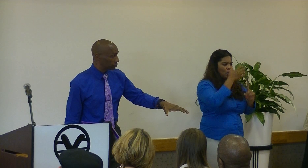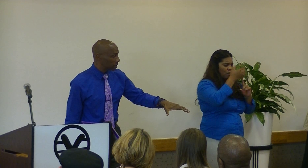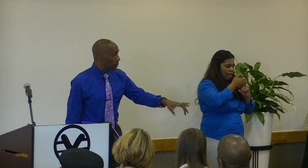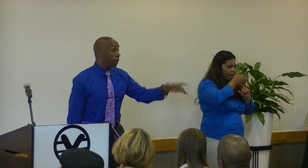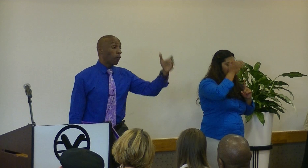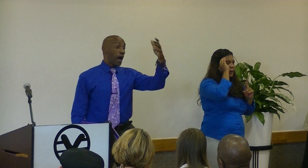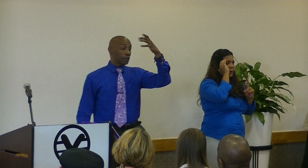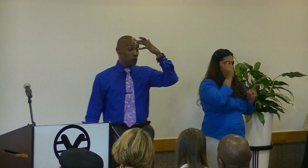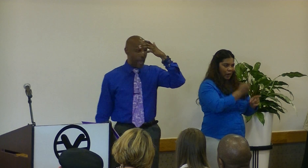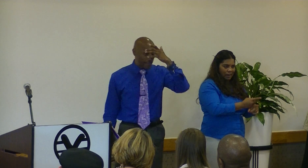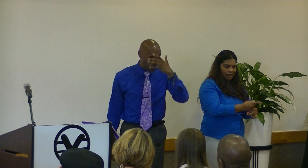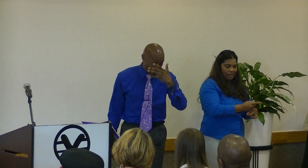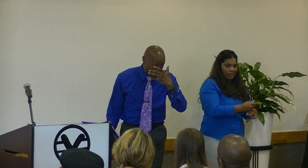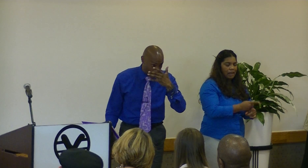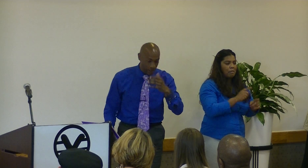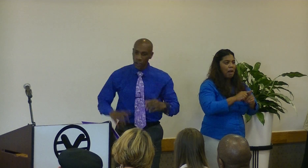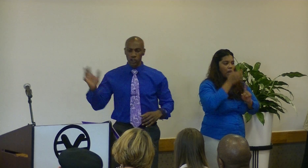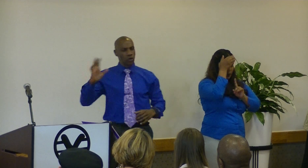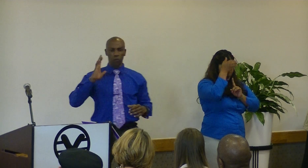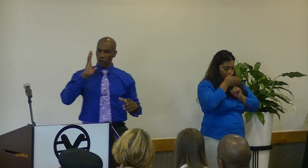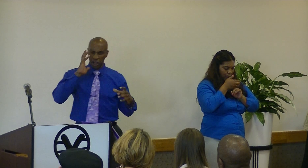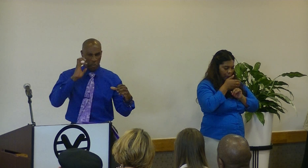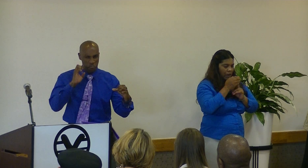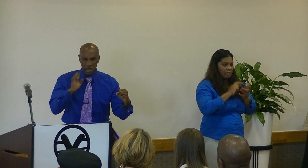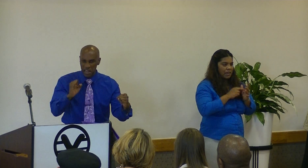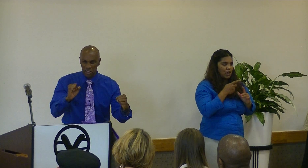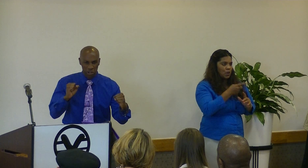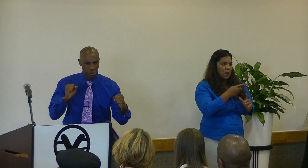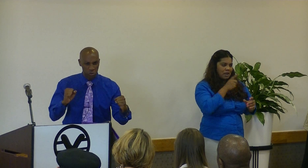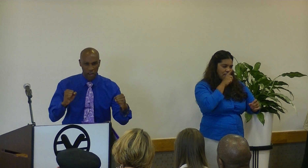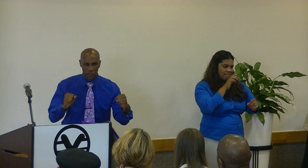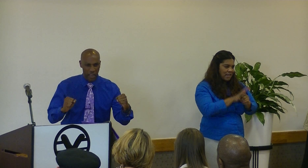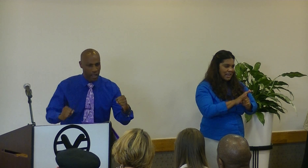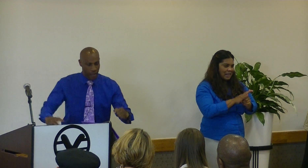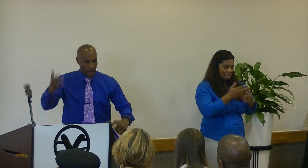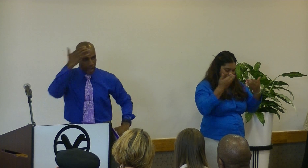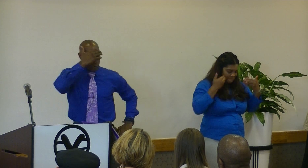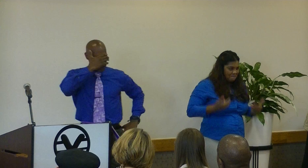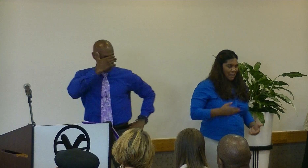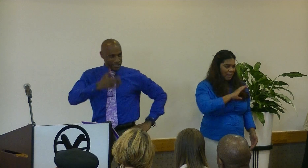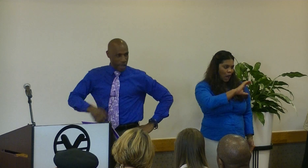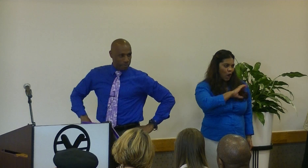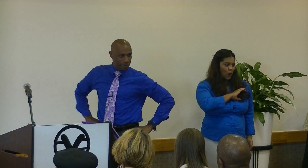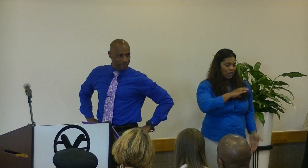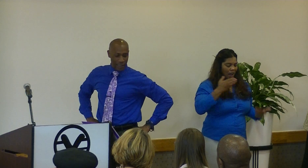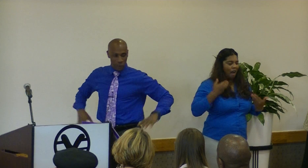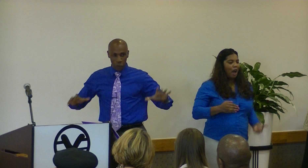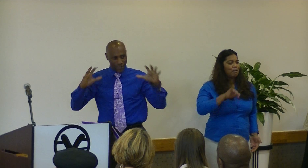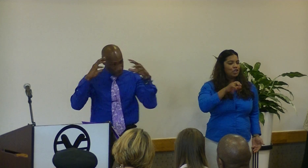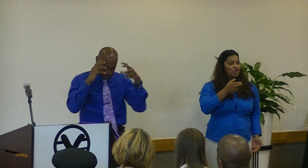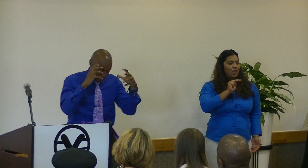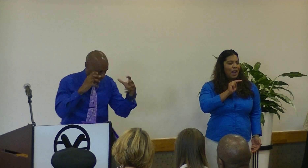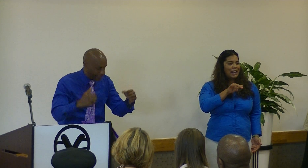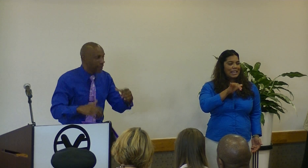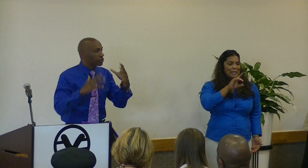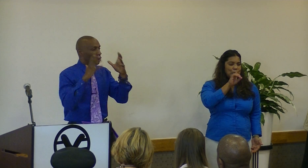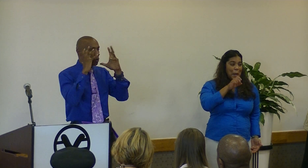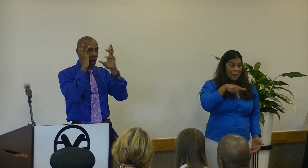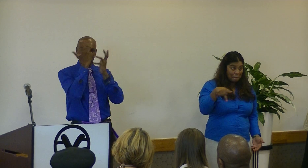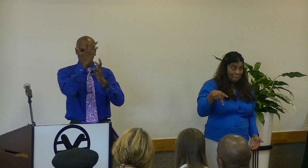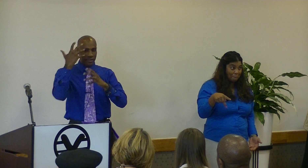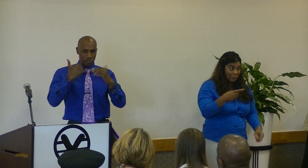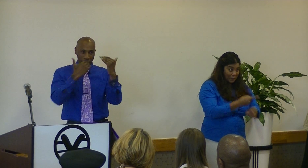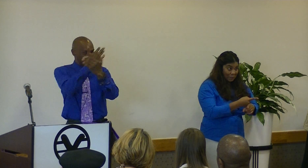down. But while you had it on, you were committed to whoever that, I'm I'm Johnny Depp. Like you were committed